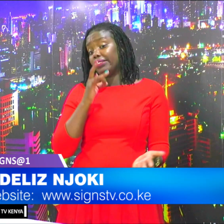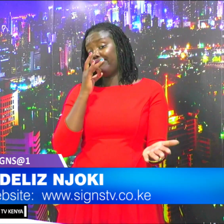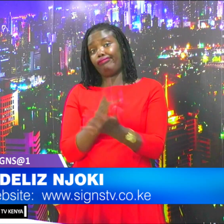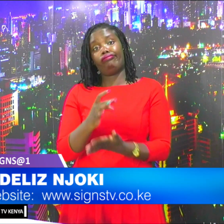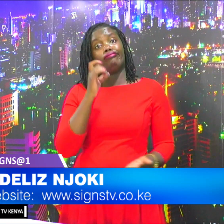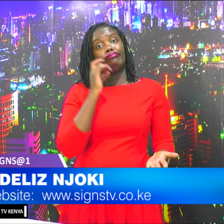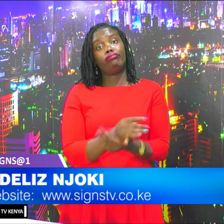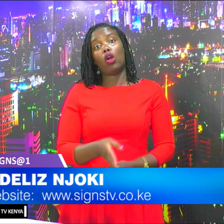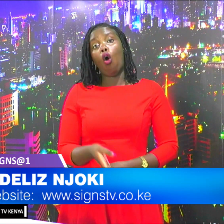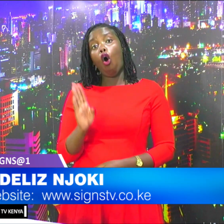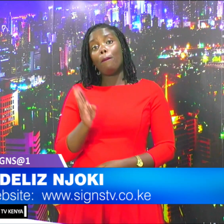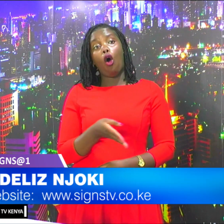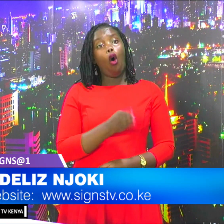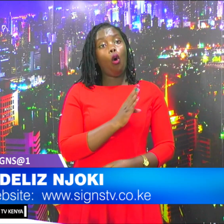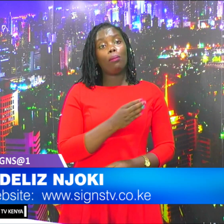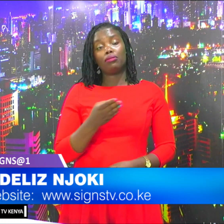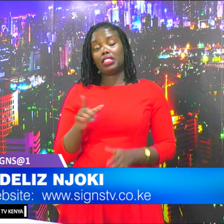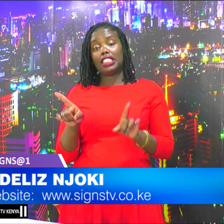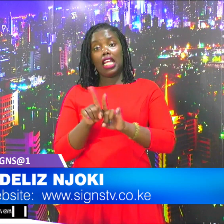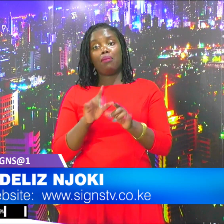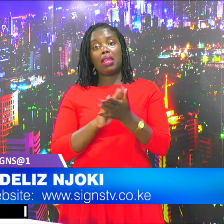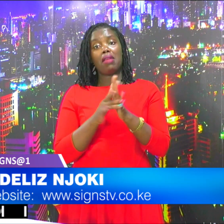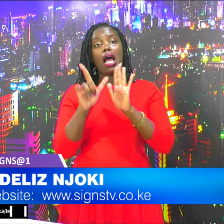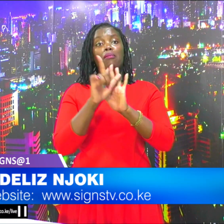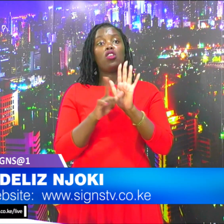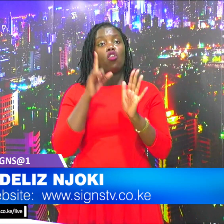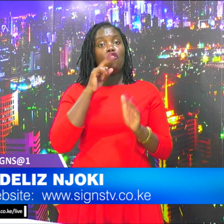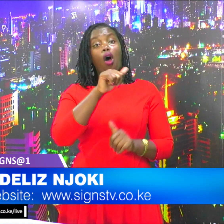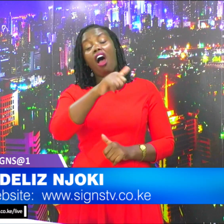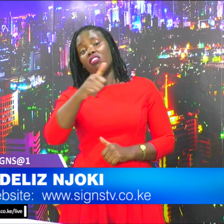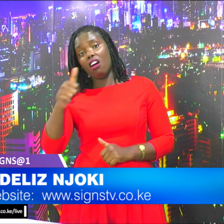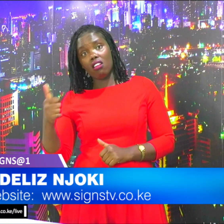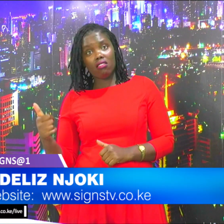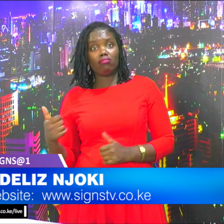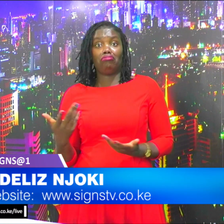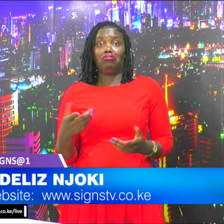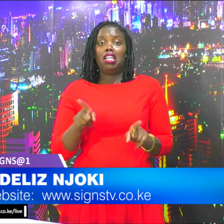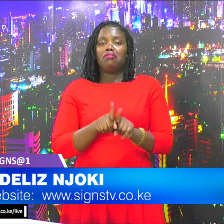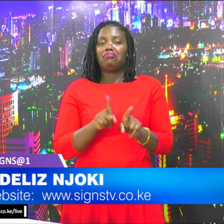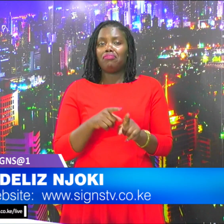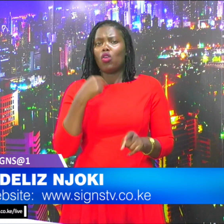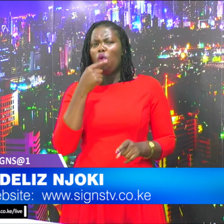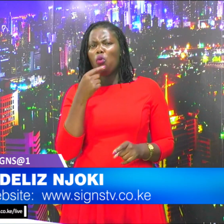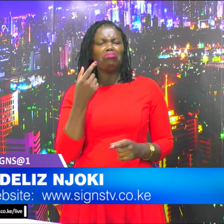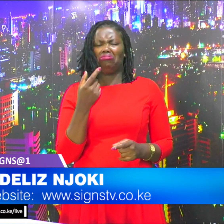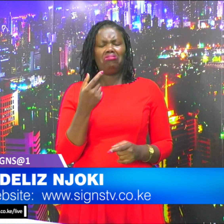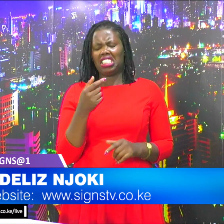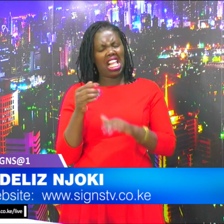serve a lesson to others across the country who have also slept on their duties.